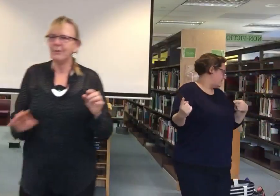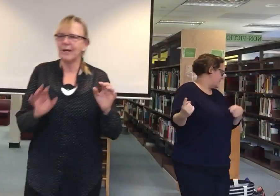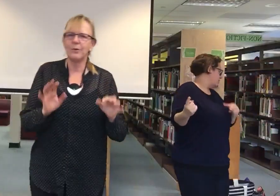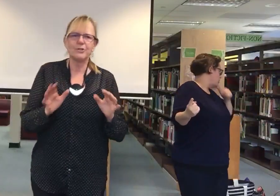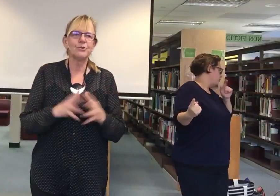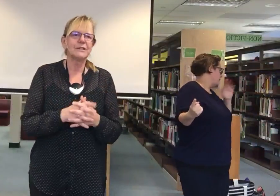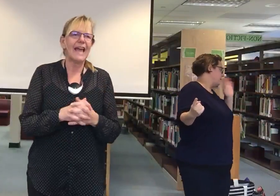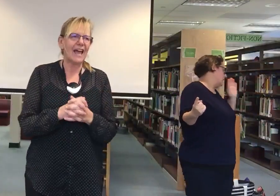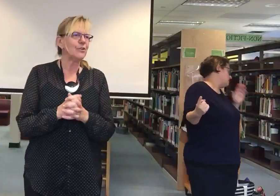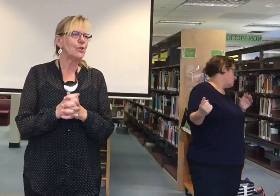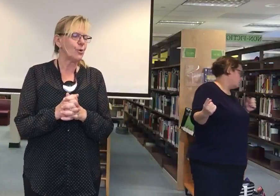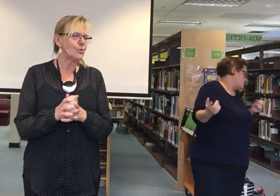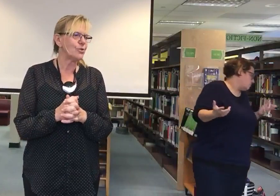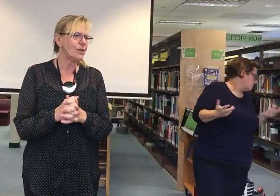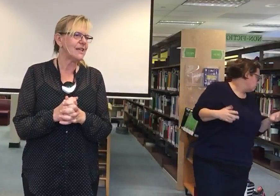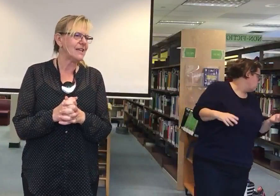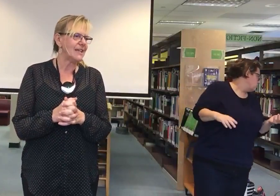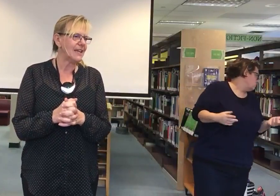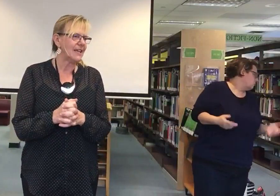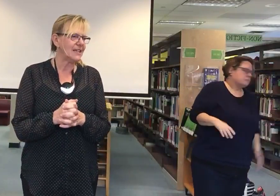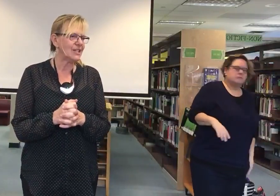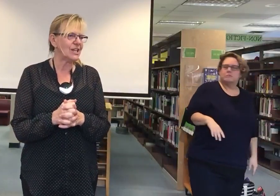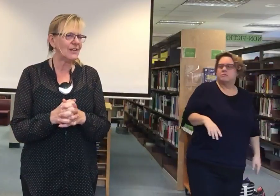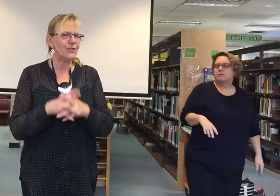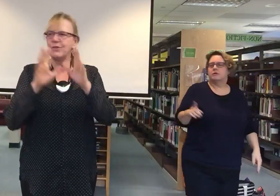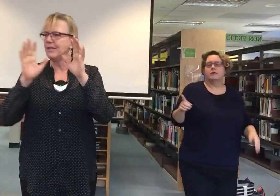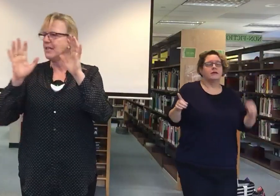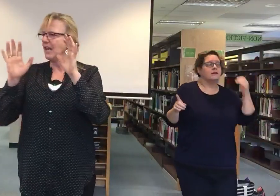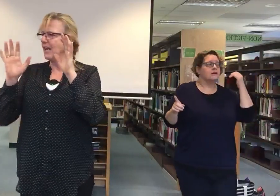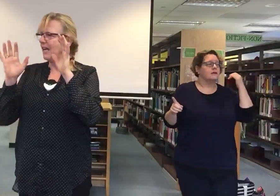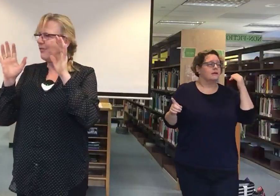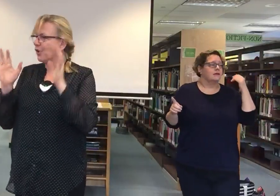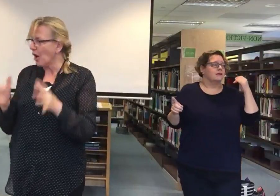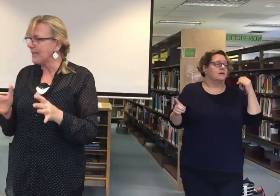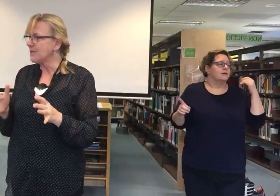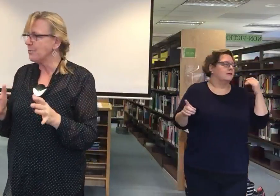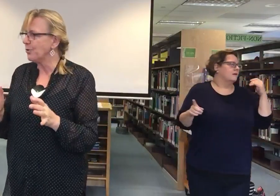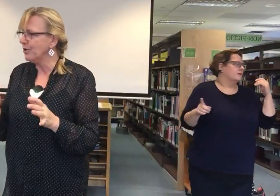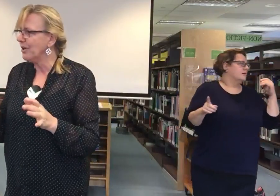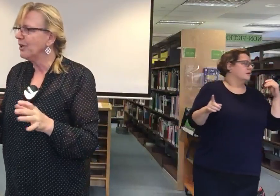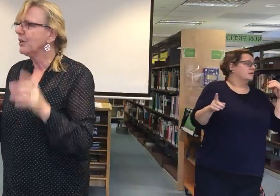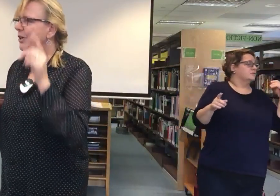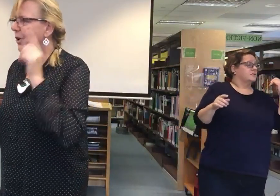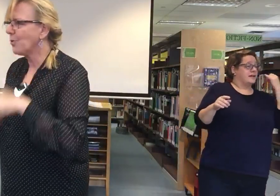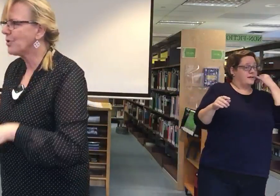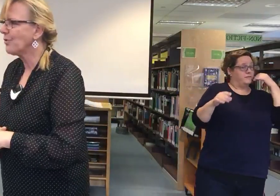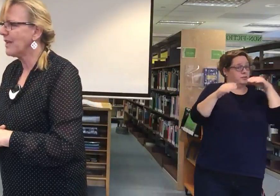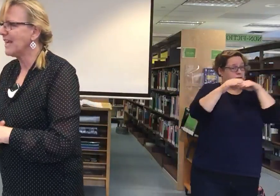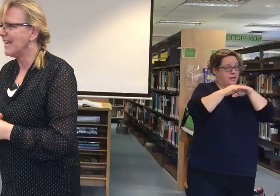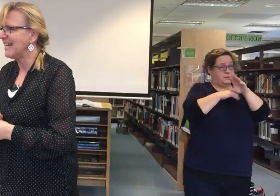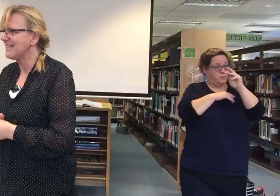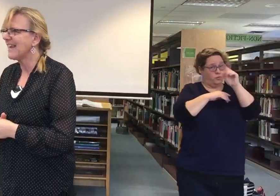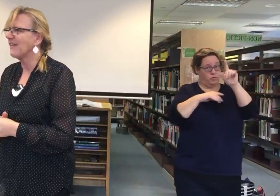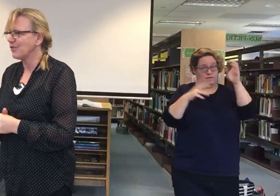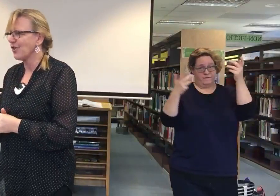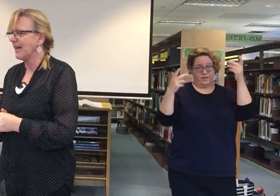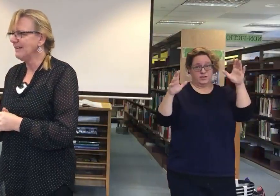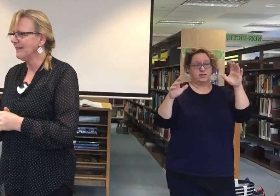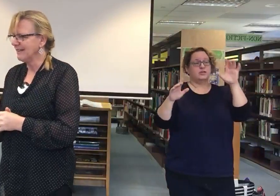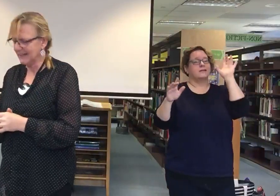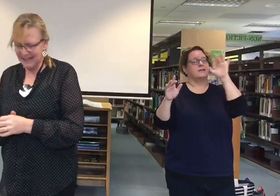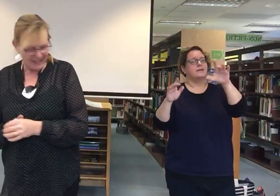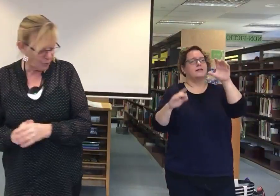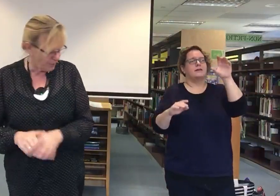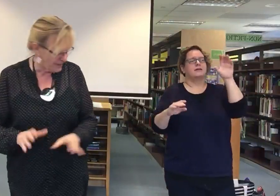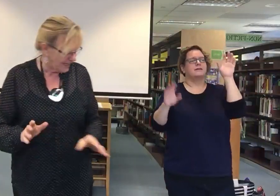I think what I will do is have you go to the, if you got into Moodle, go to the scavenger